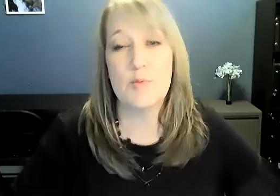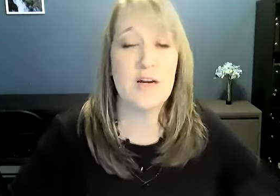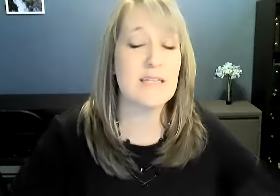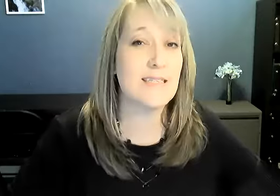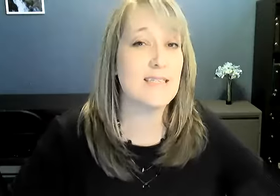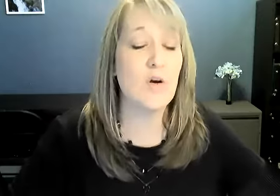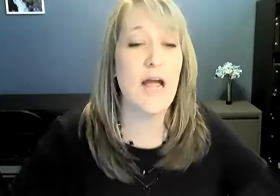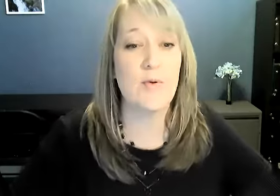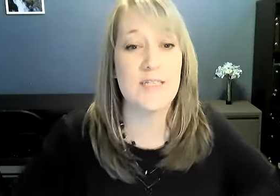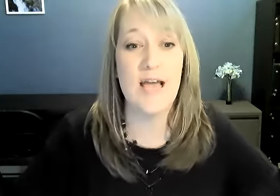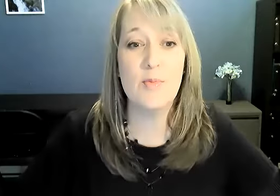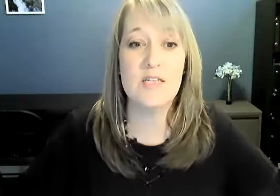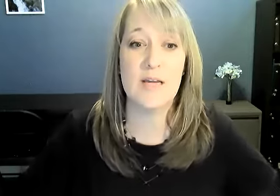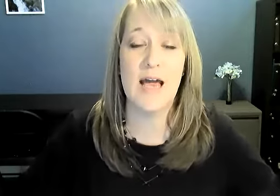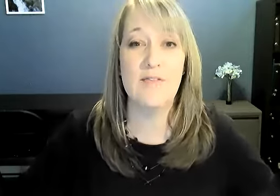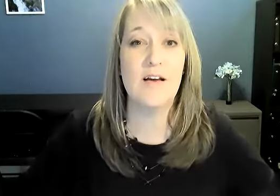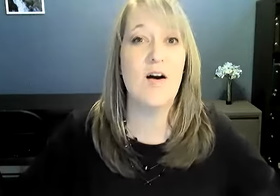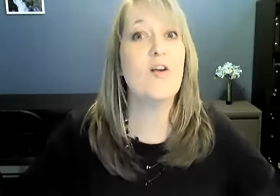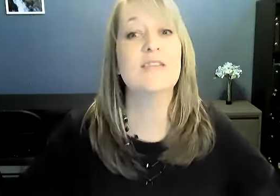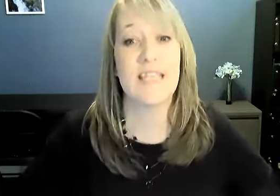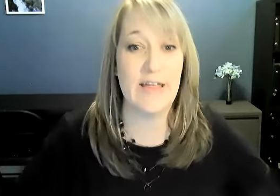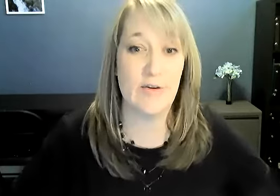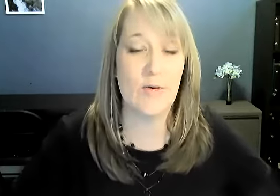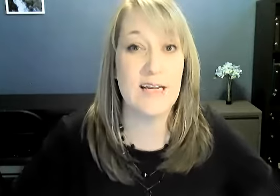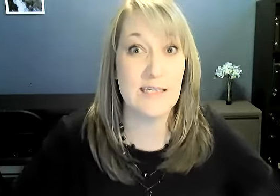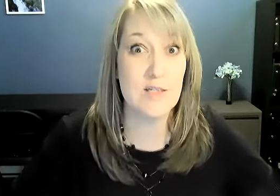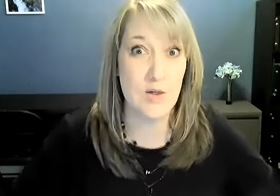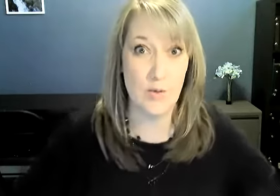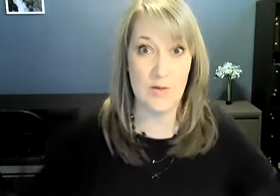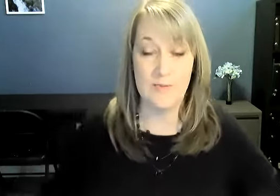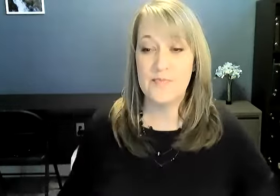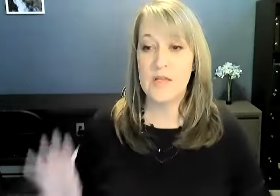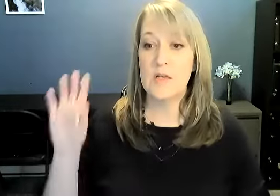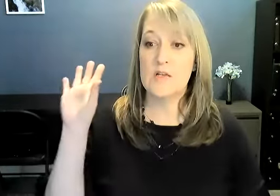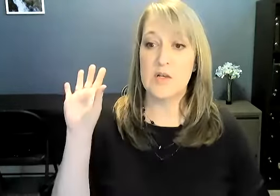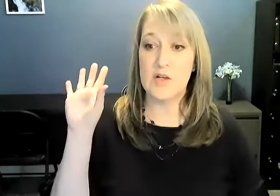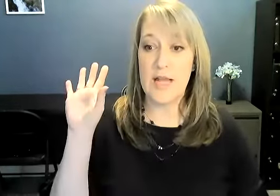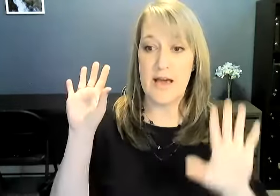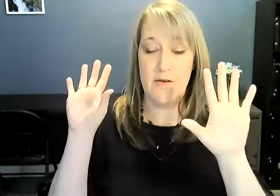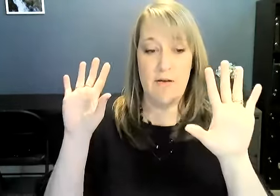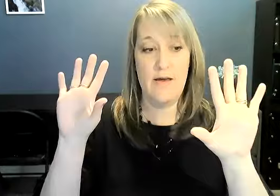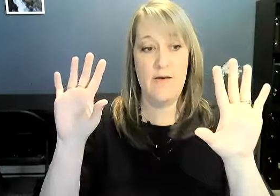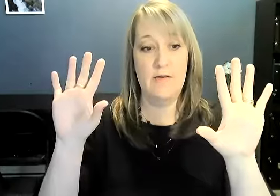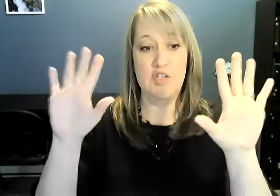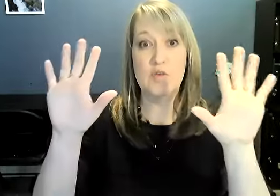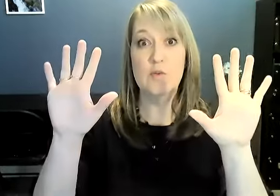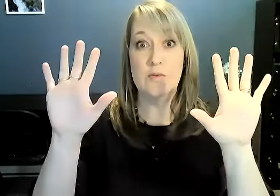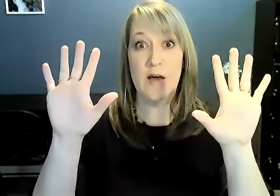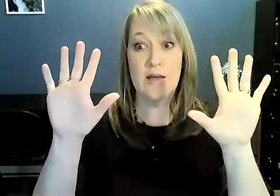brought us 6 more apples. How many do we have all together or in total? So you're going to have a 2, 5,